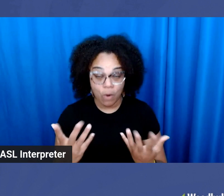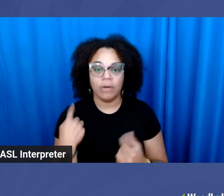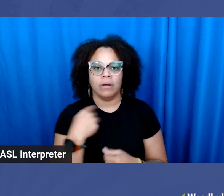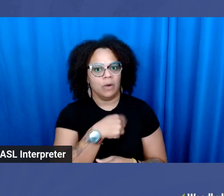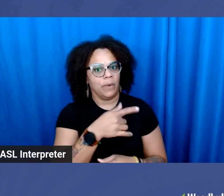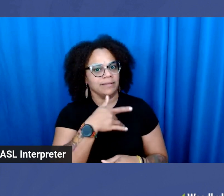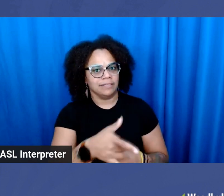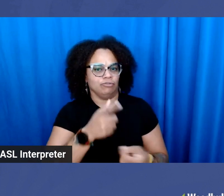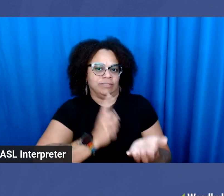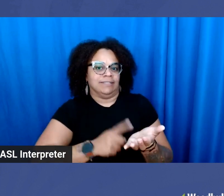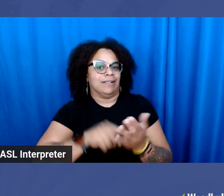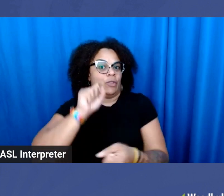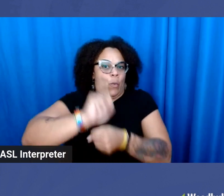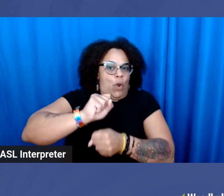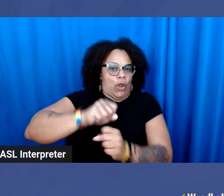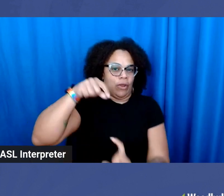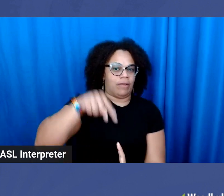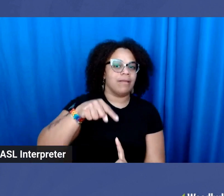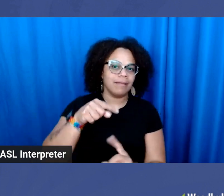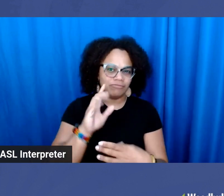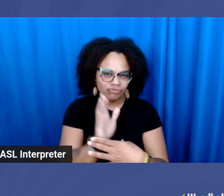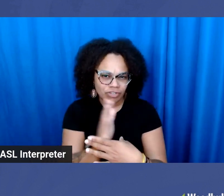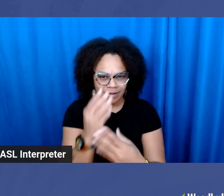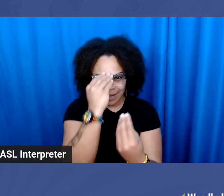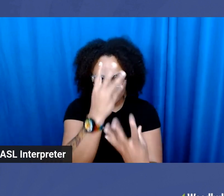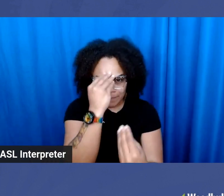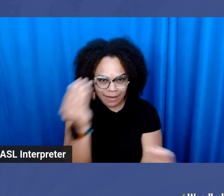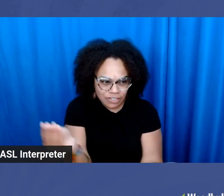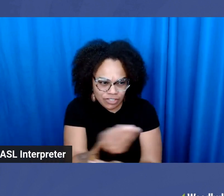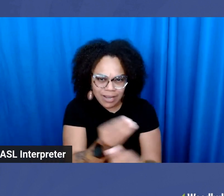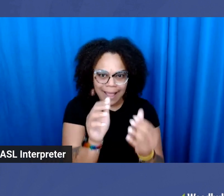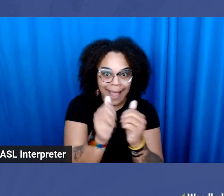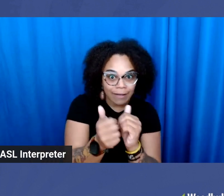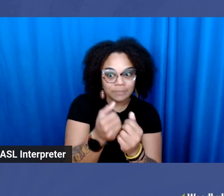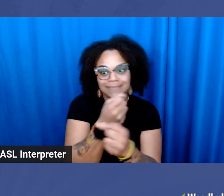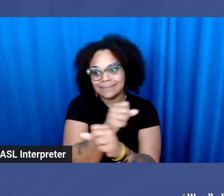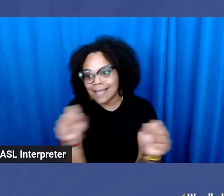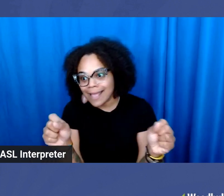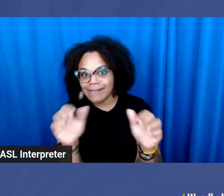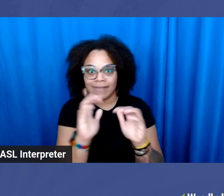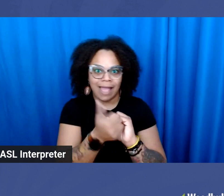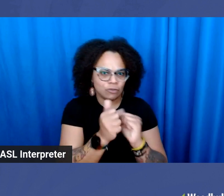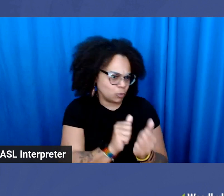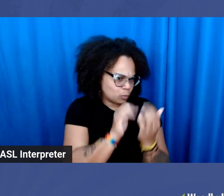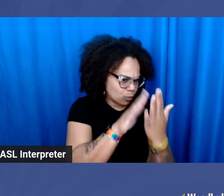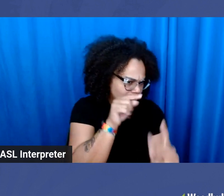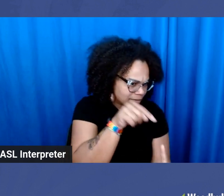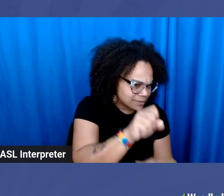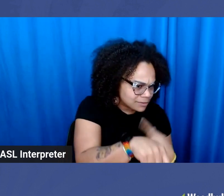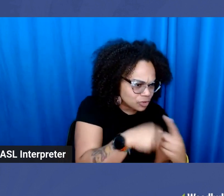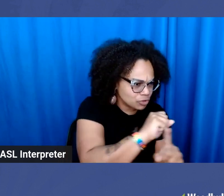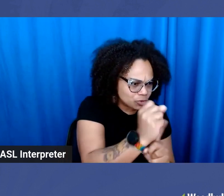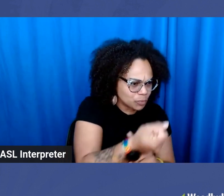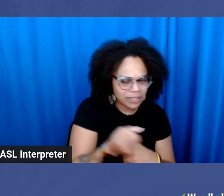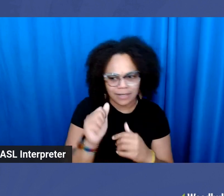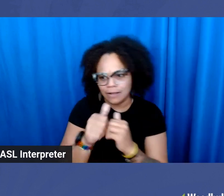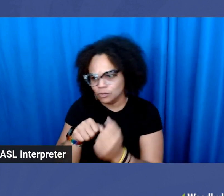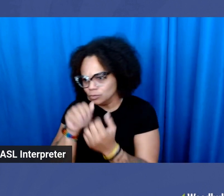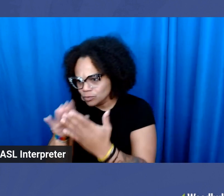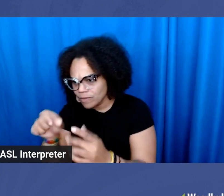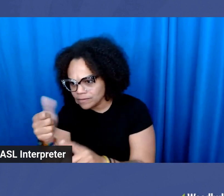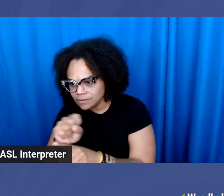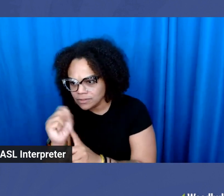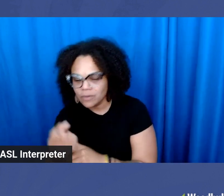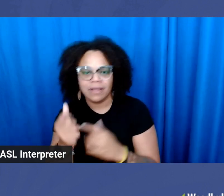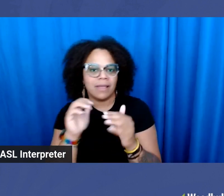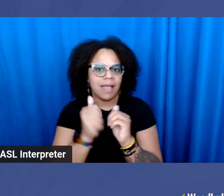work itself, sharing information about how to be safe, or how to do things in this way or that way, in ways that bettered each other in terms of our